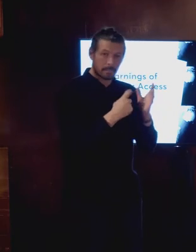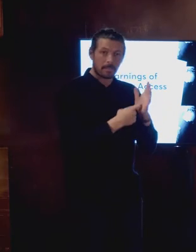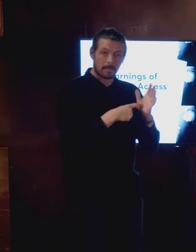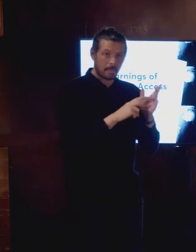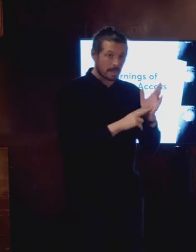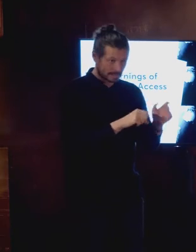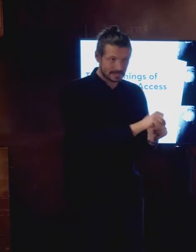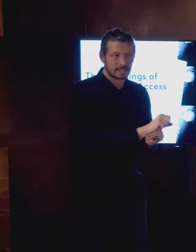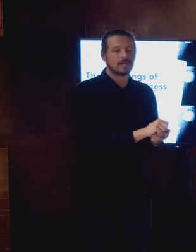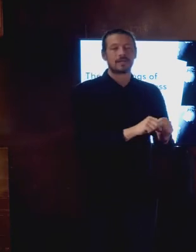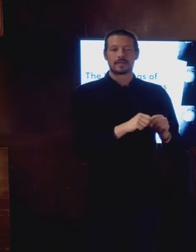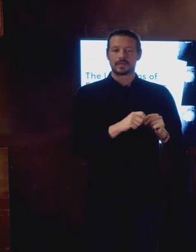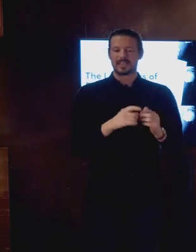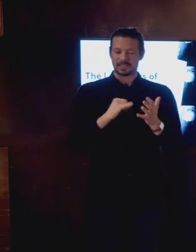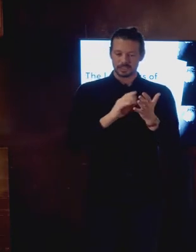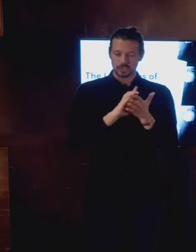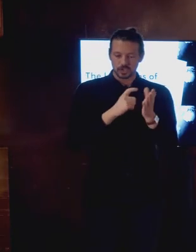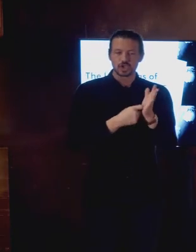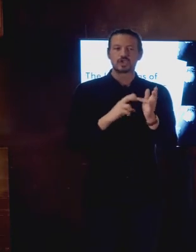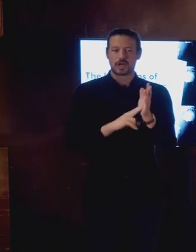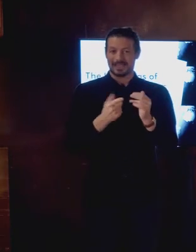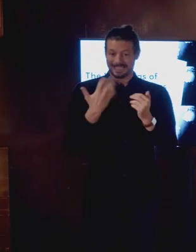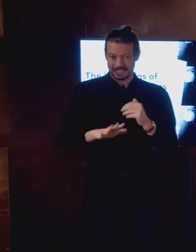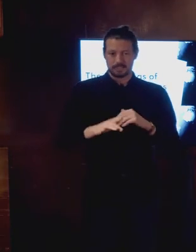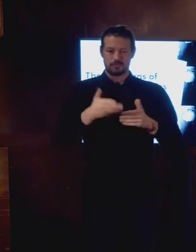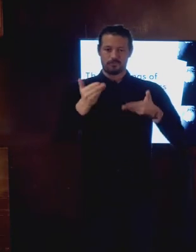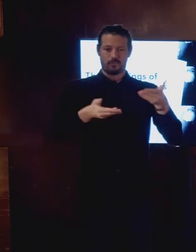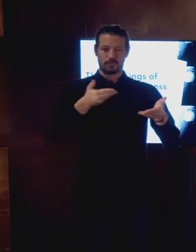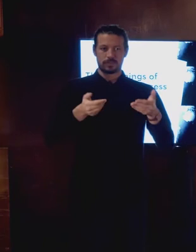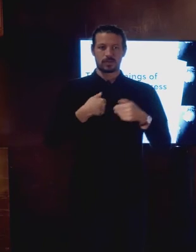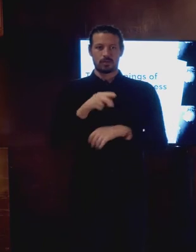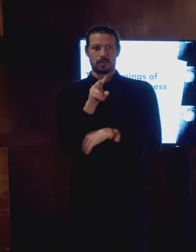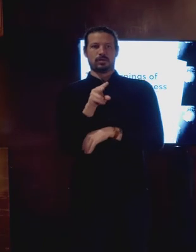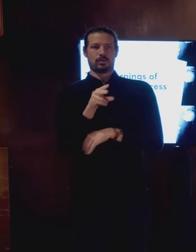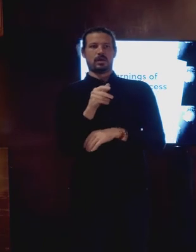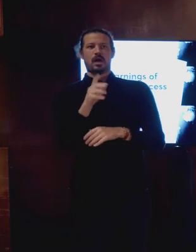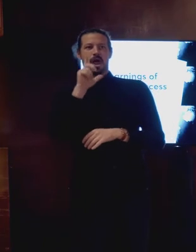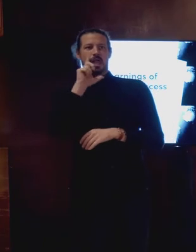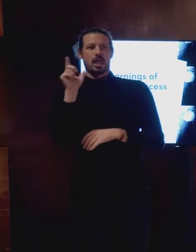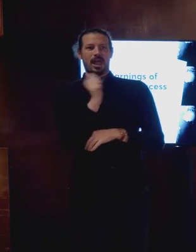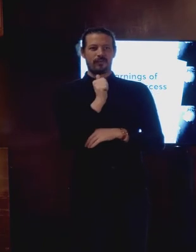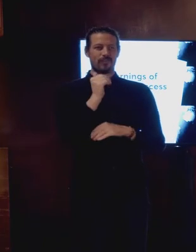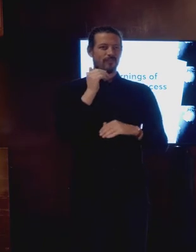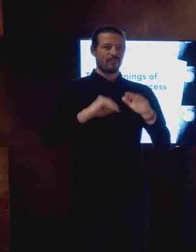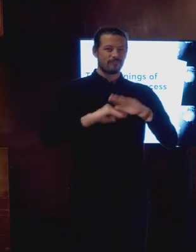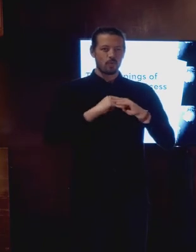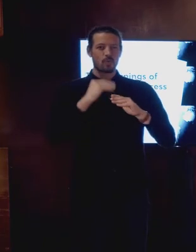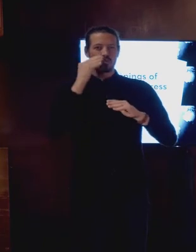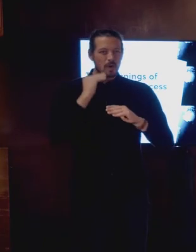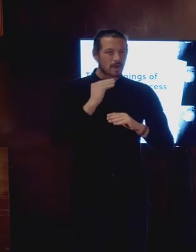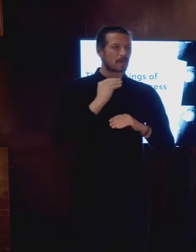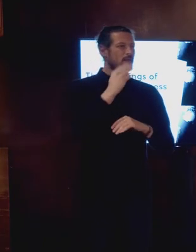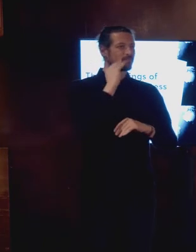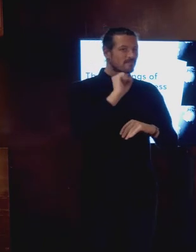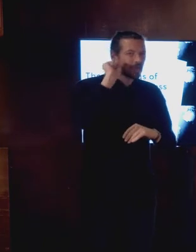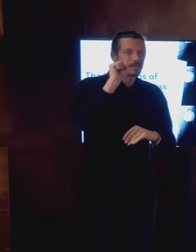yeah, and Spencer, yeah, Sharon. So they did this show and I said, oh, God, I love this show. This is all women and feminism and body